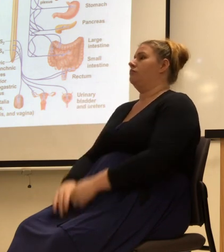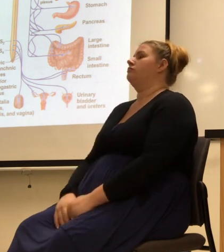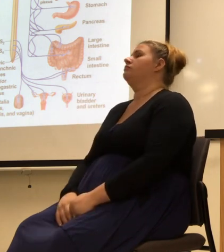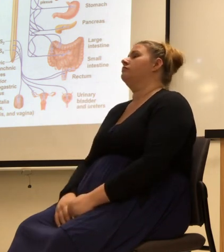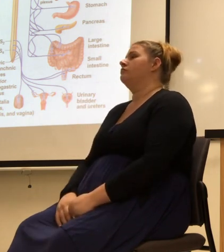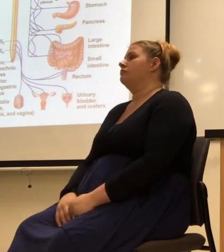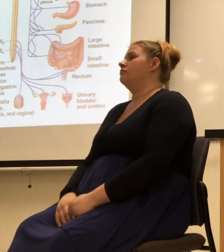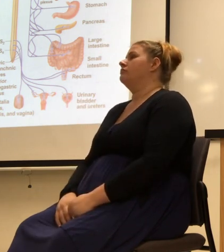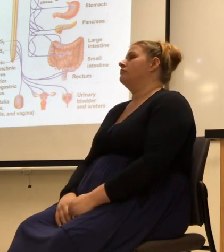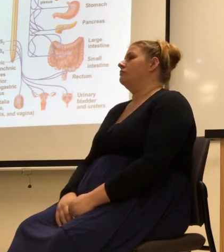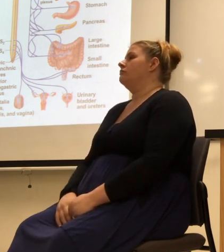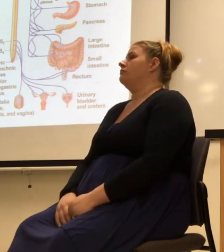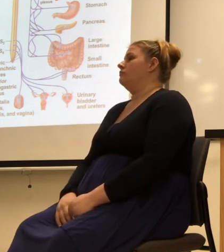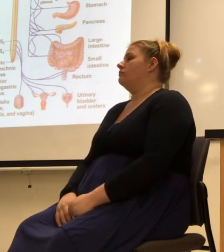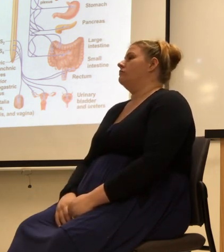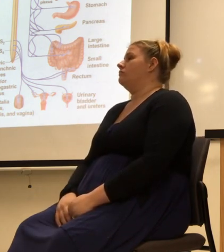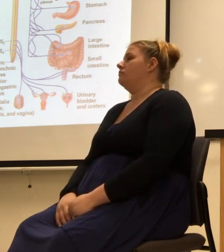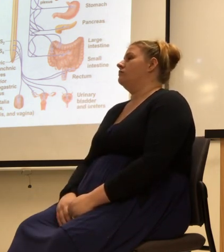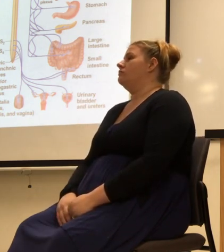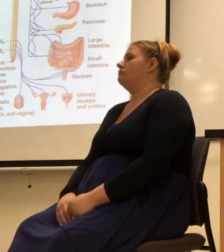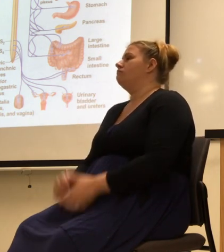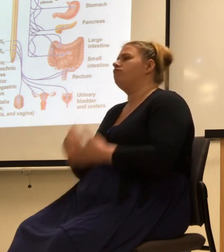for digestion.